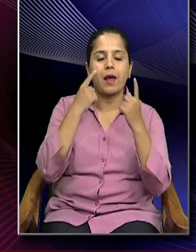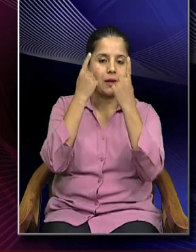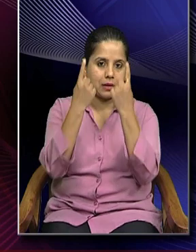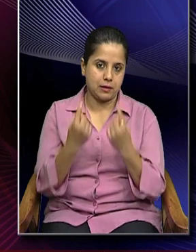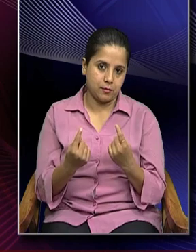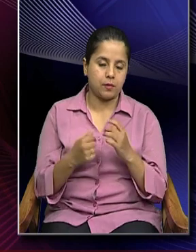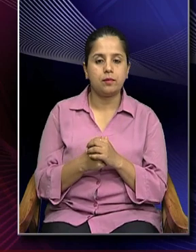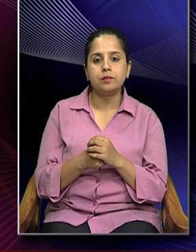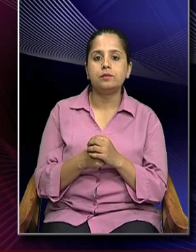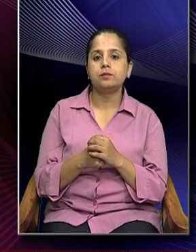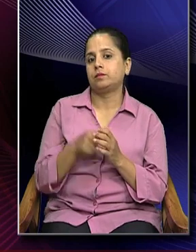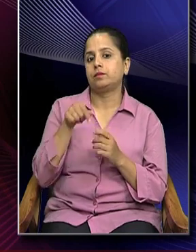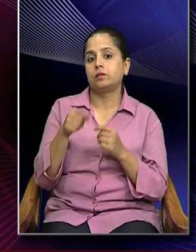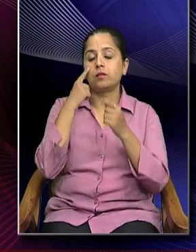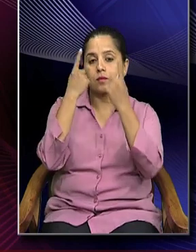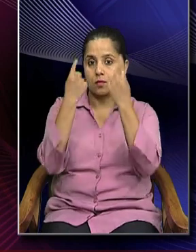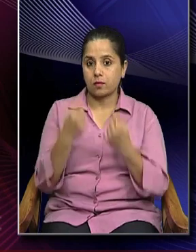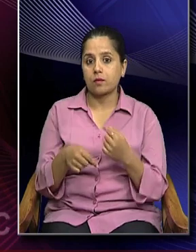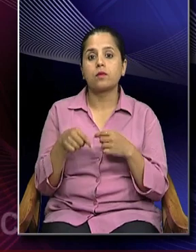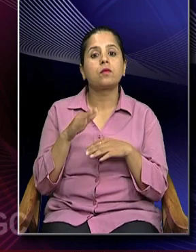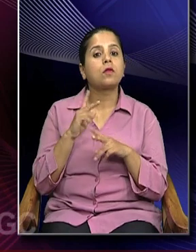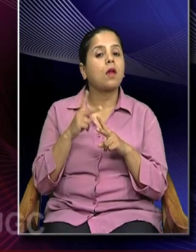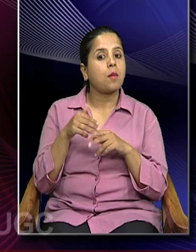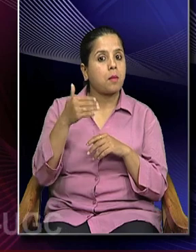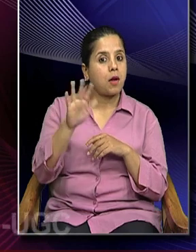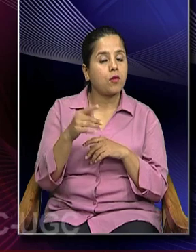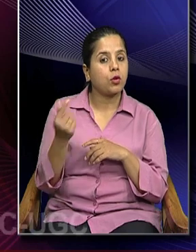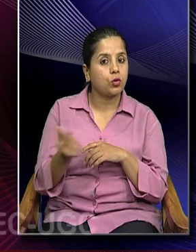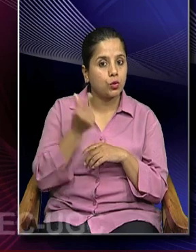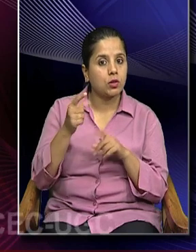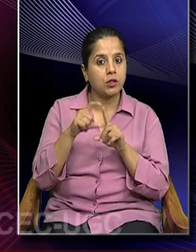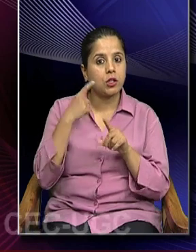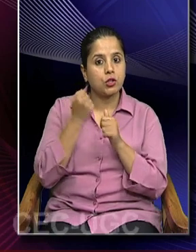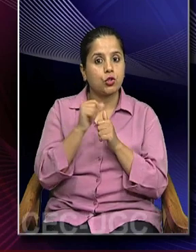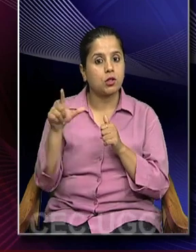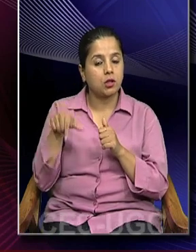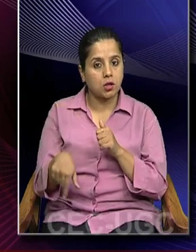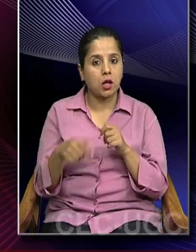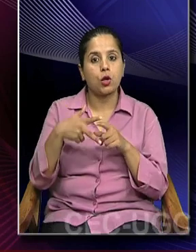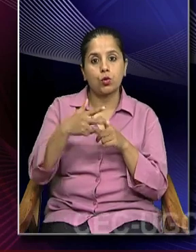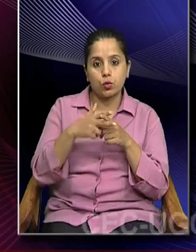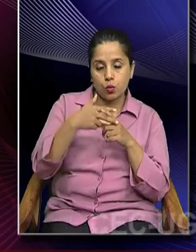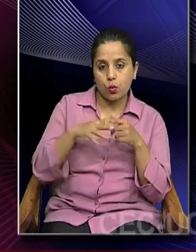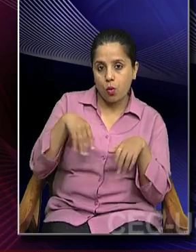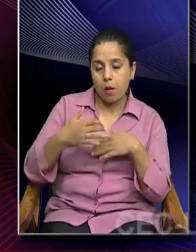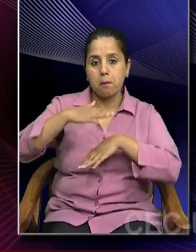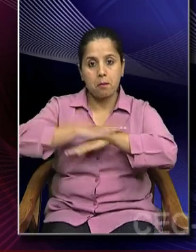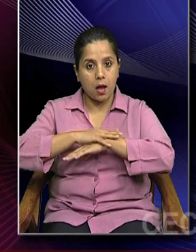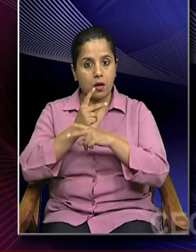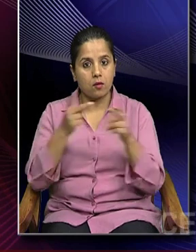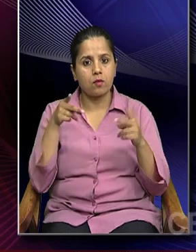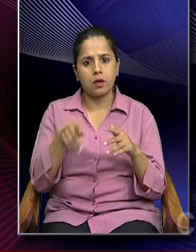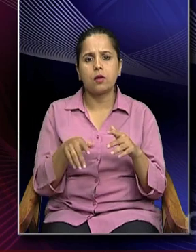assessment. The assessment conducted using the digital tools and the platform is the